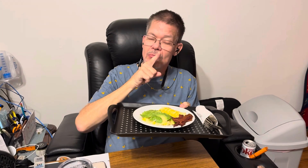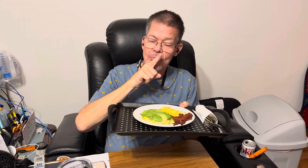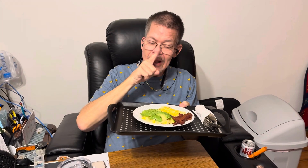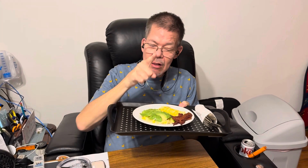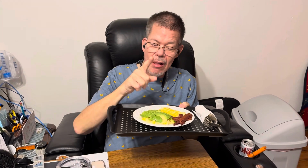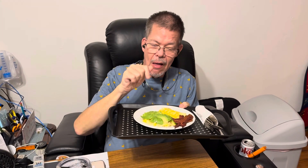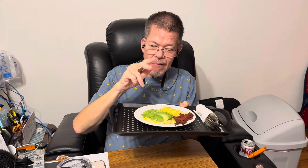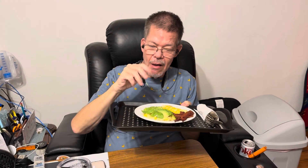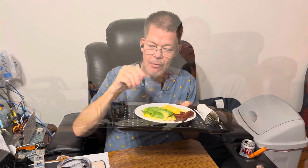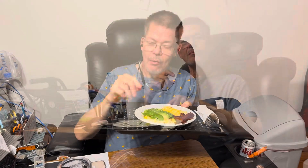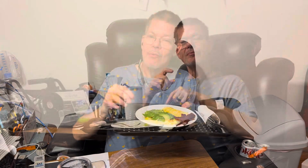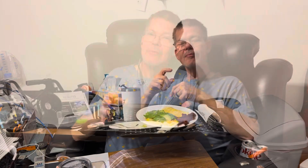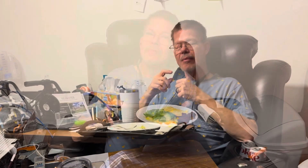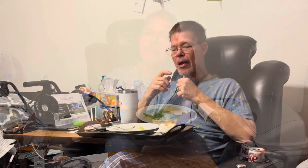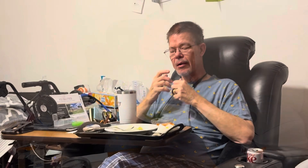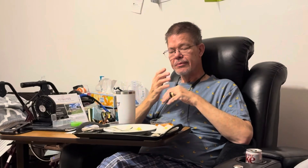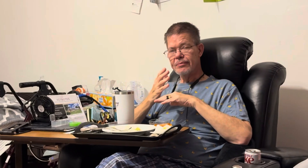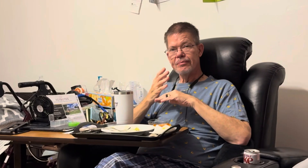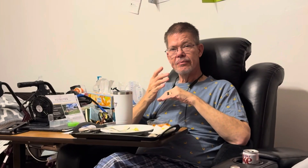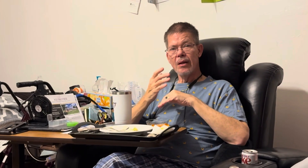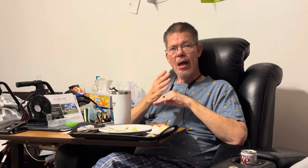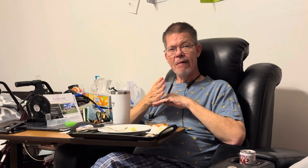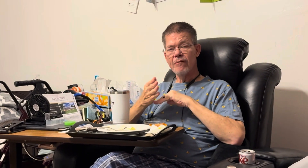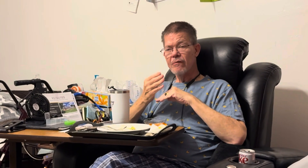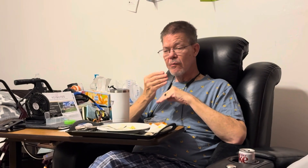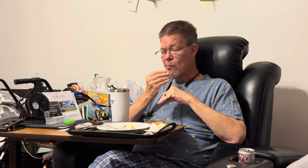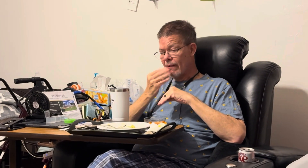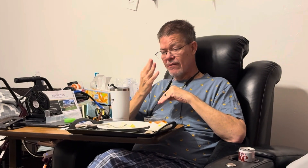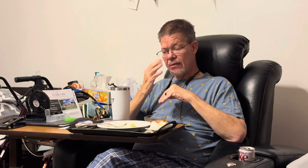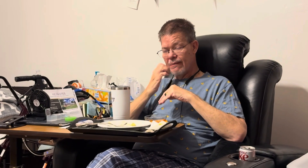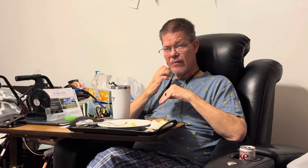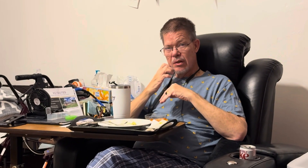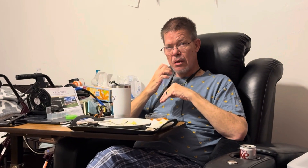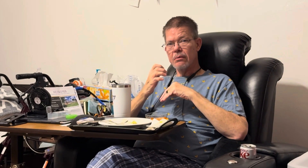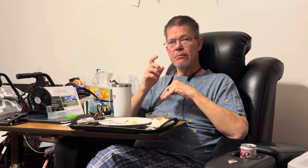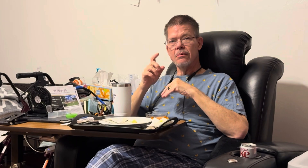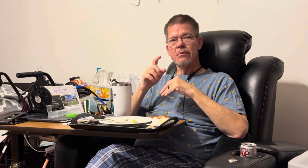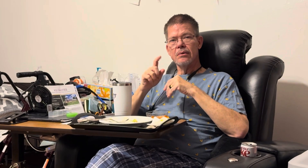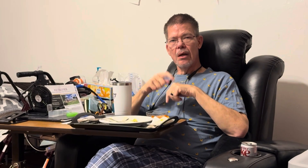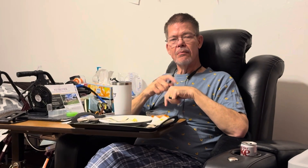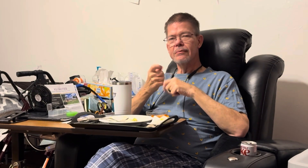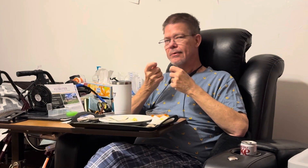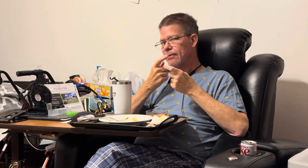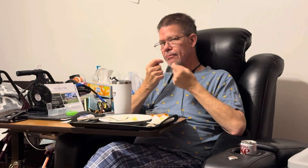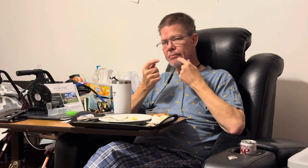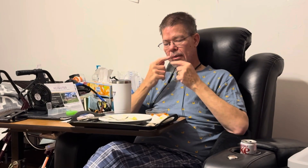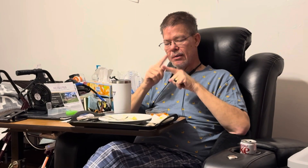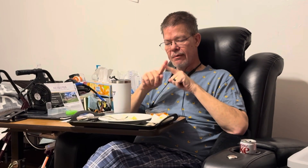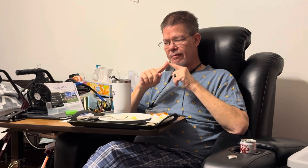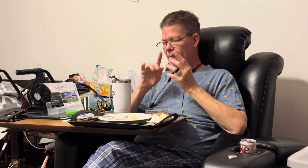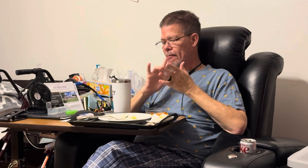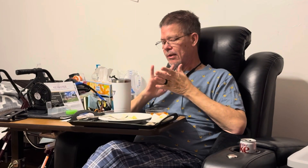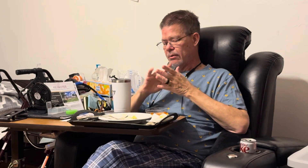to like it. And it's real avocado. Okay, after breakfast every day, it's time to take